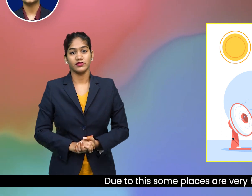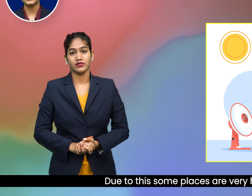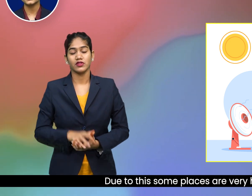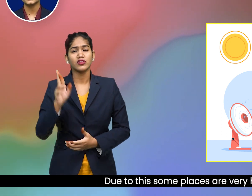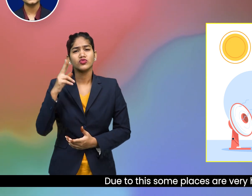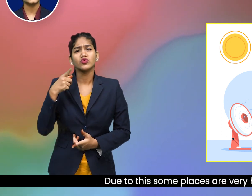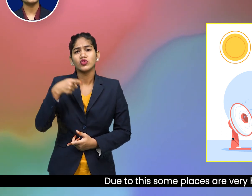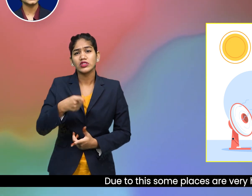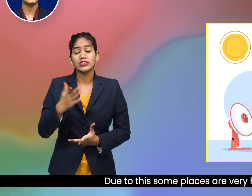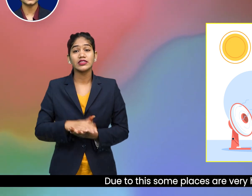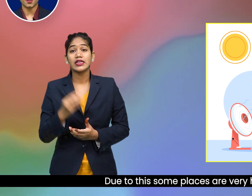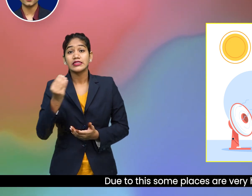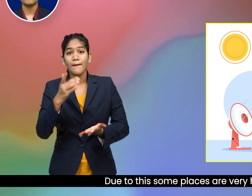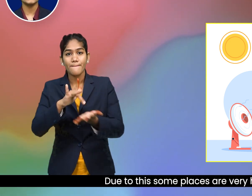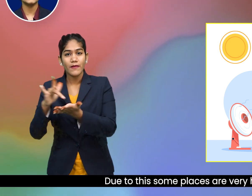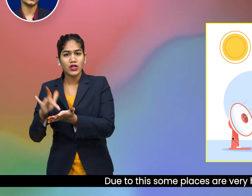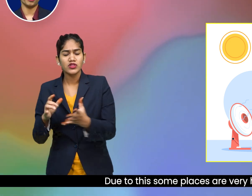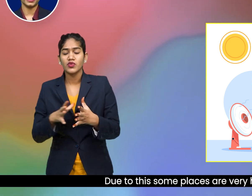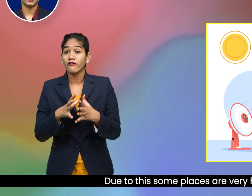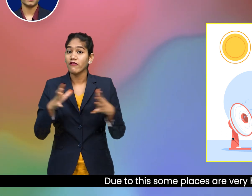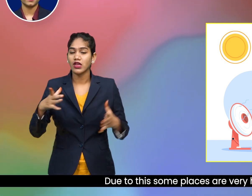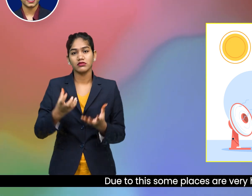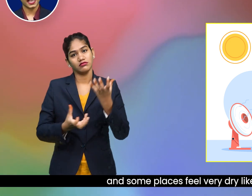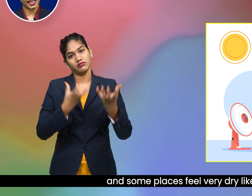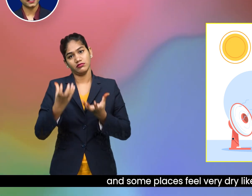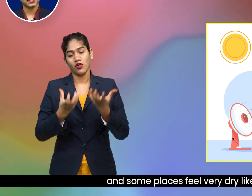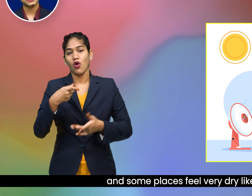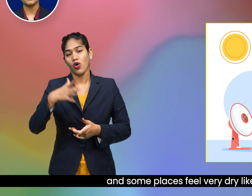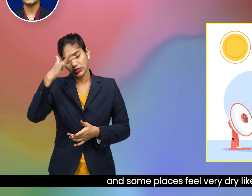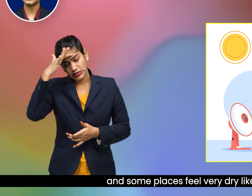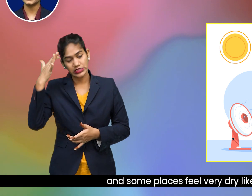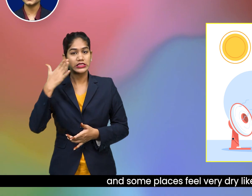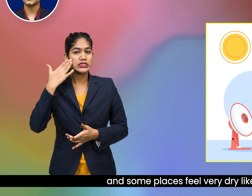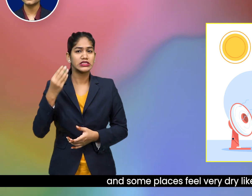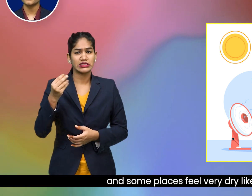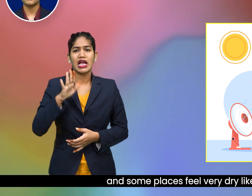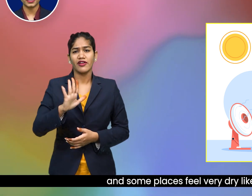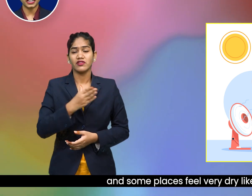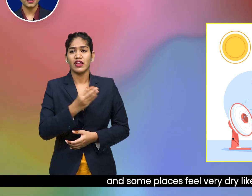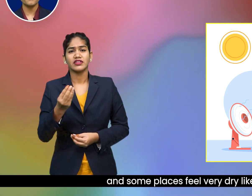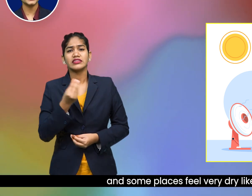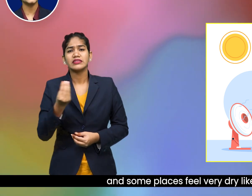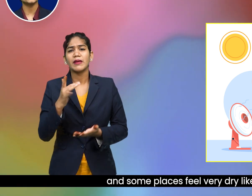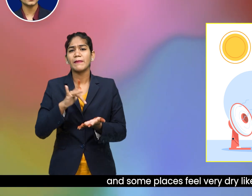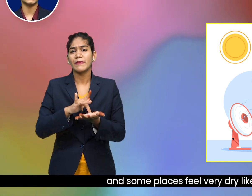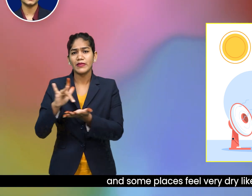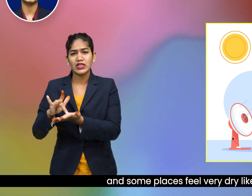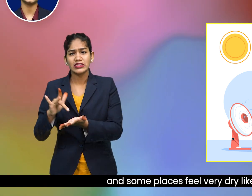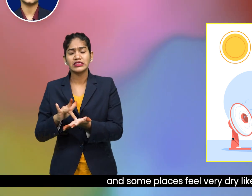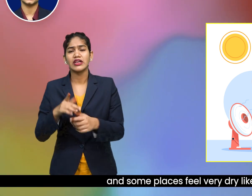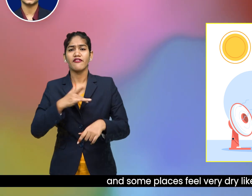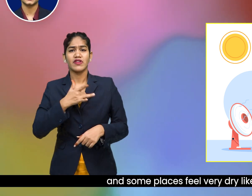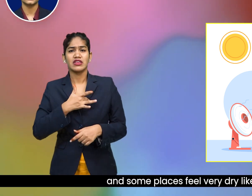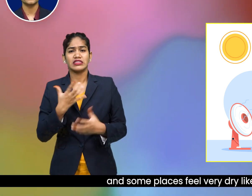Due to this, some places are very humid and some places feel very dry